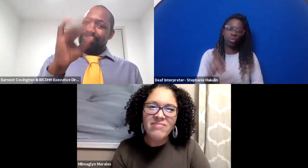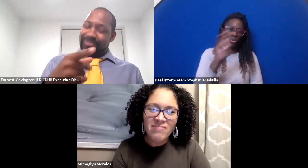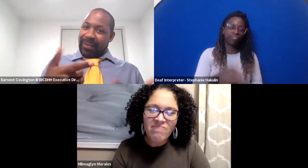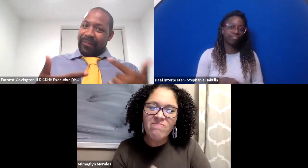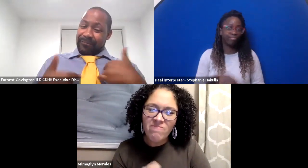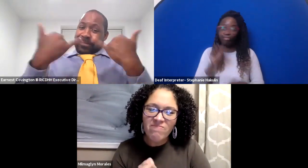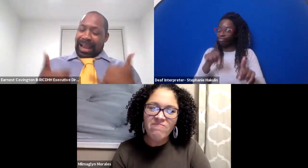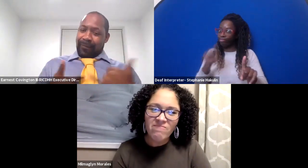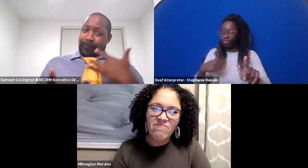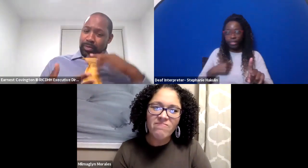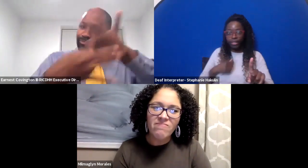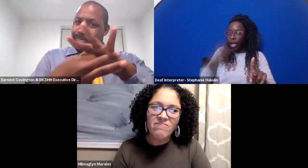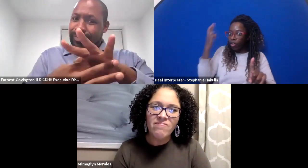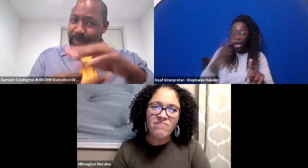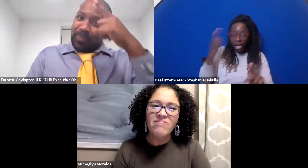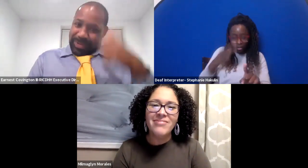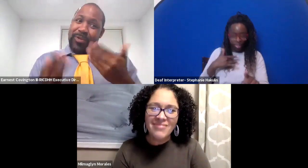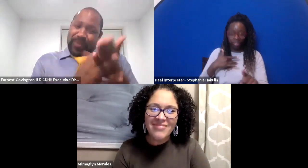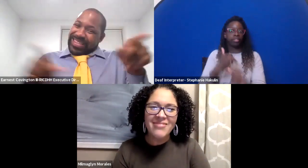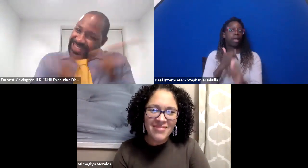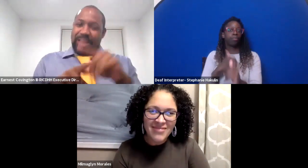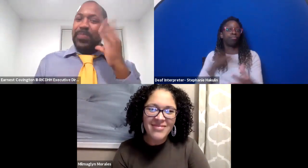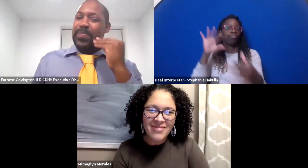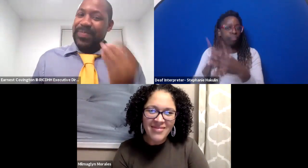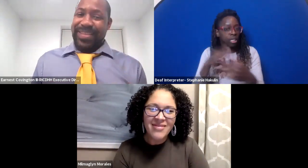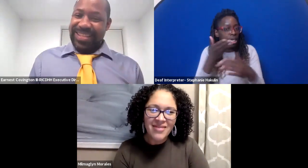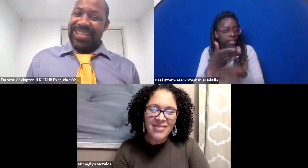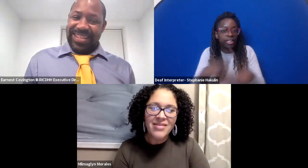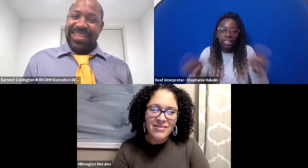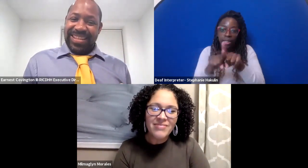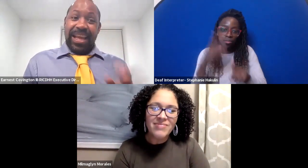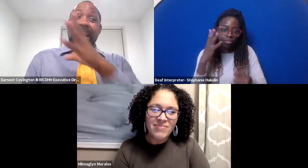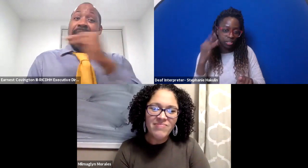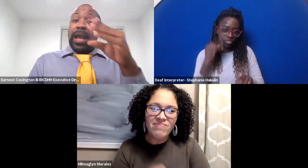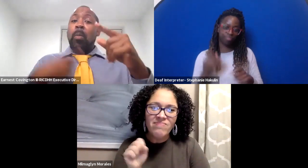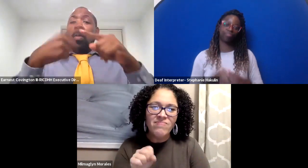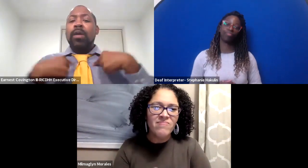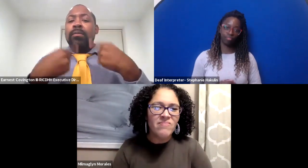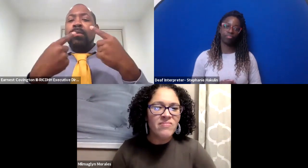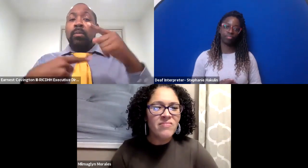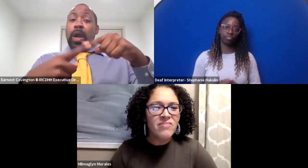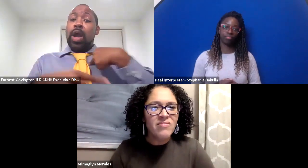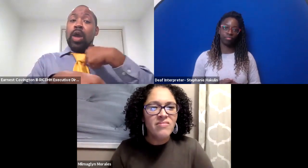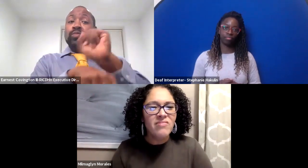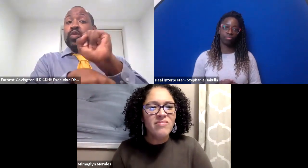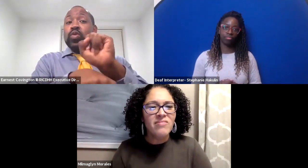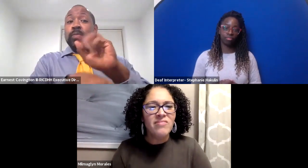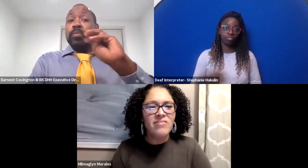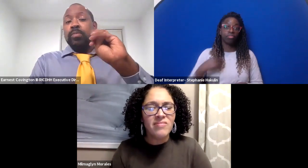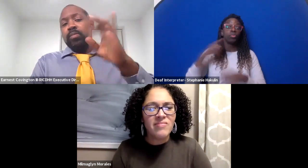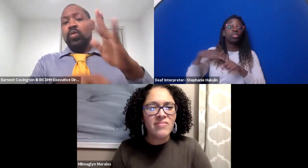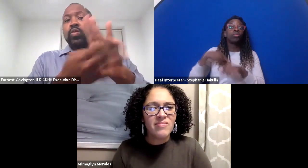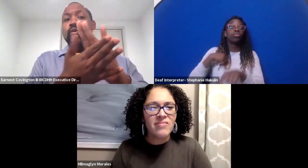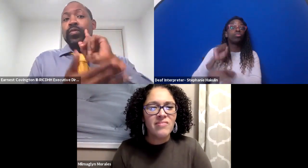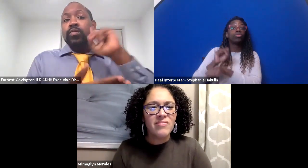people. You know, I never realized that, but now I do realize that. And now I realize why I can relate so strongly to what you're saying.